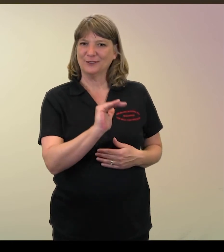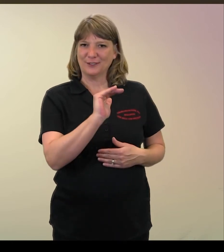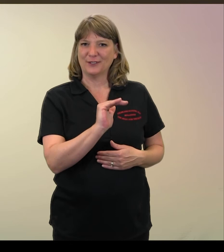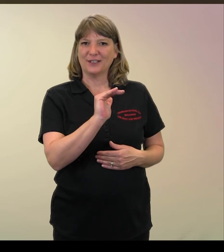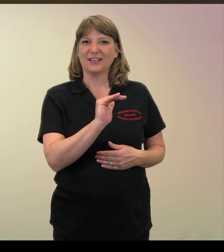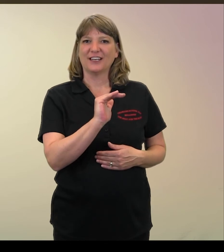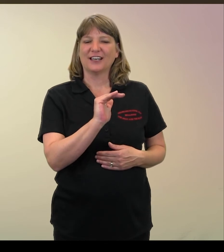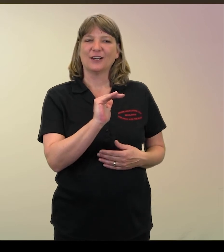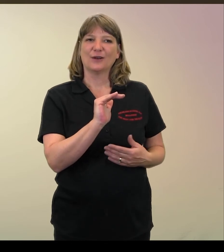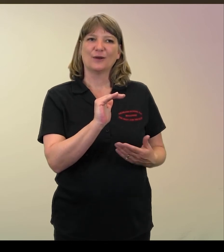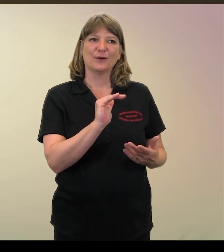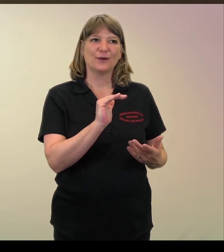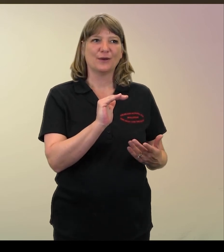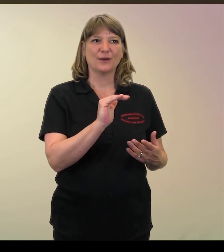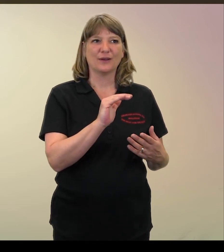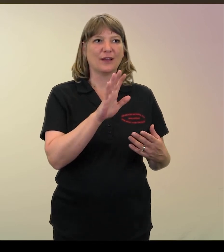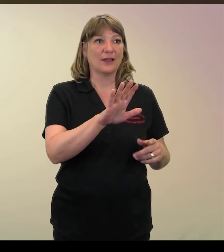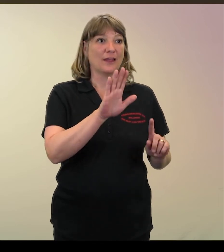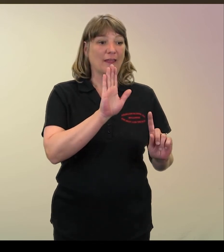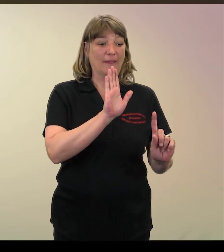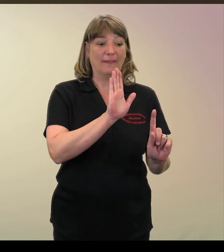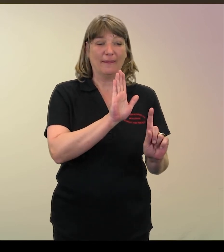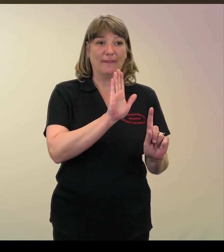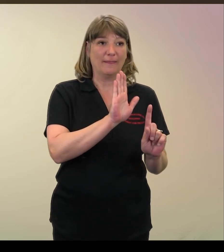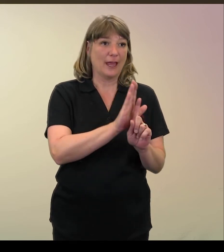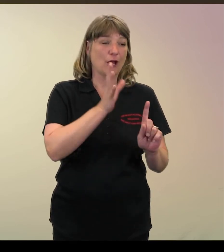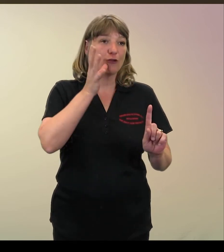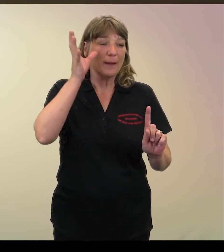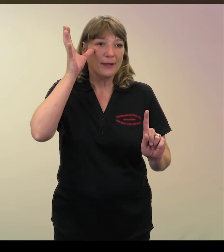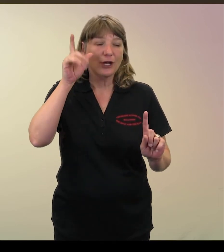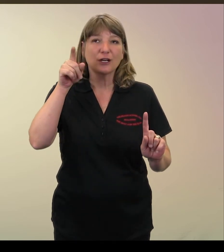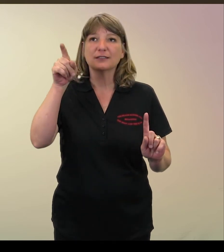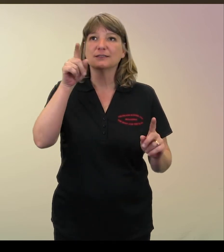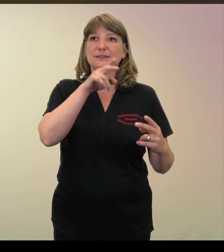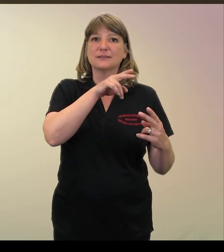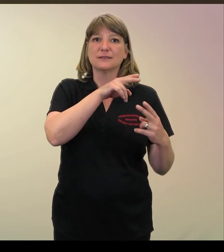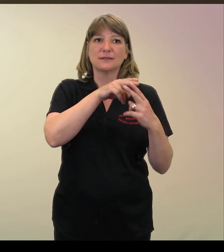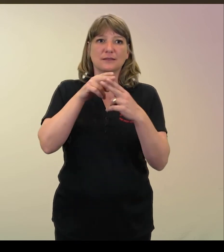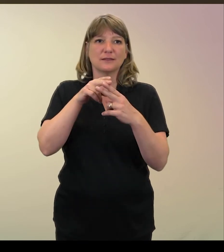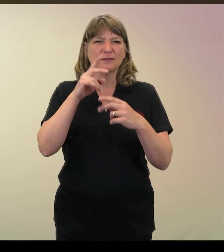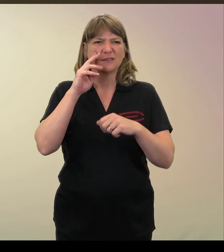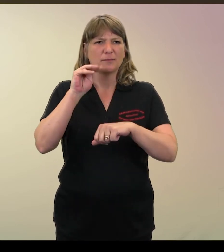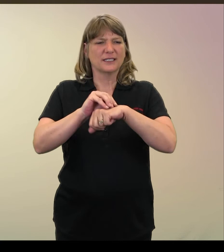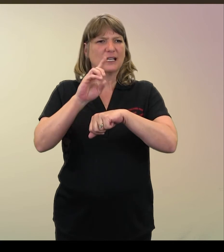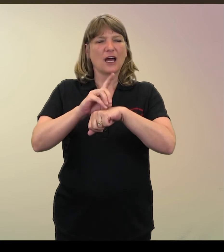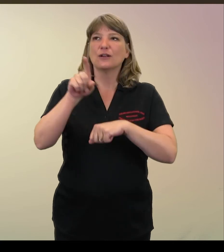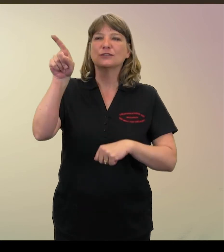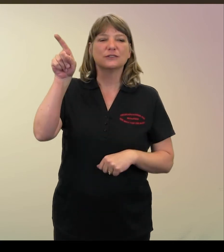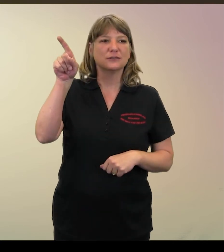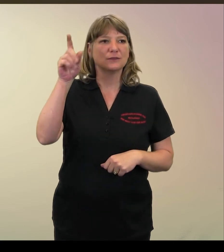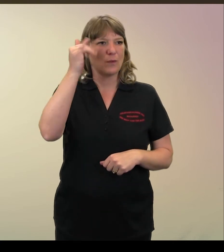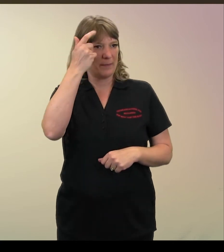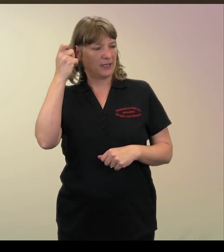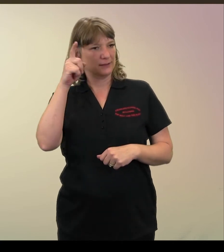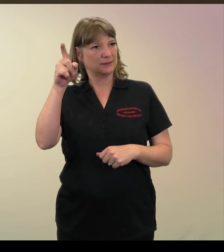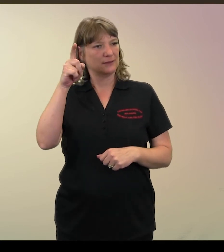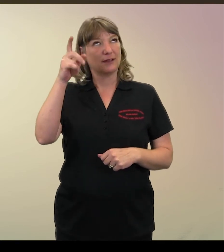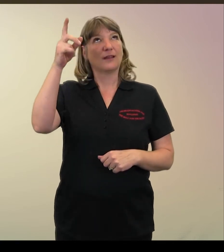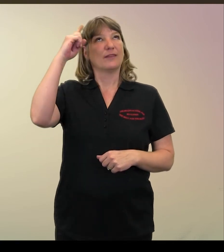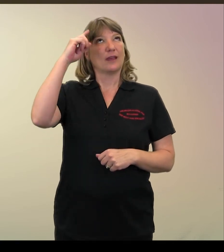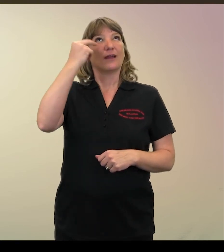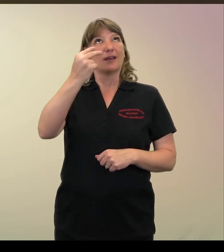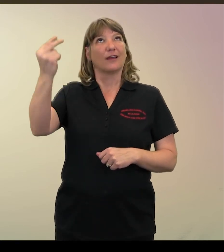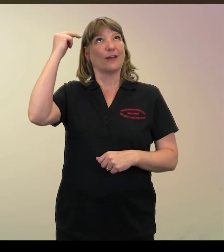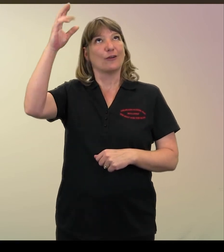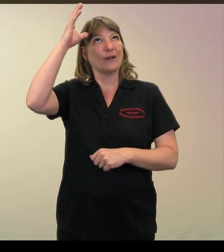some children who refer to their grandparents or a grandparent by the sign for McDonald's because they